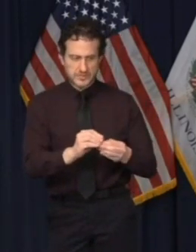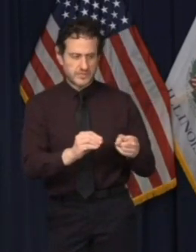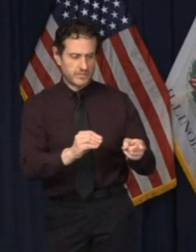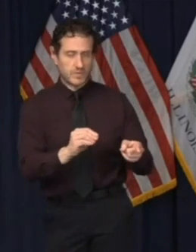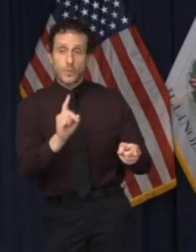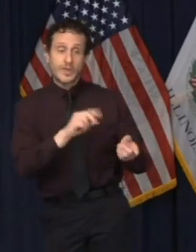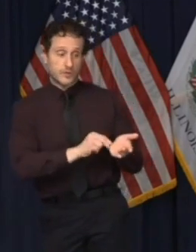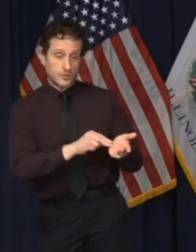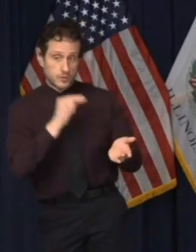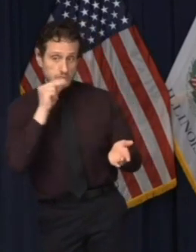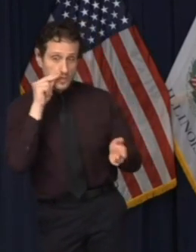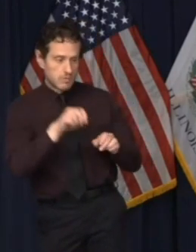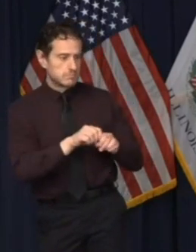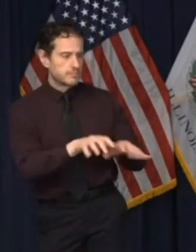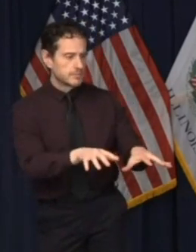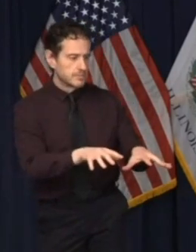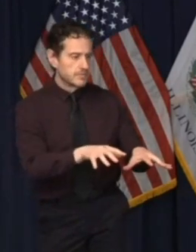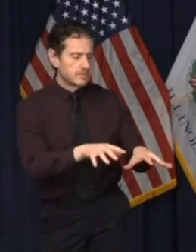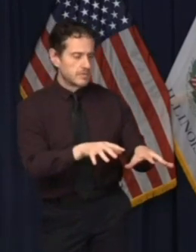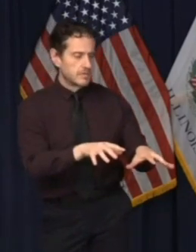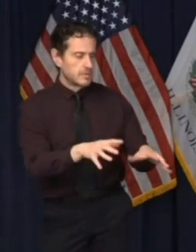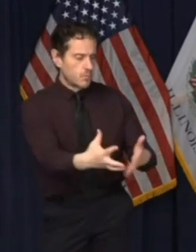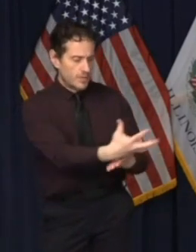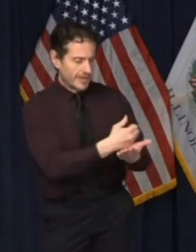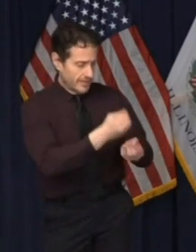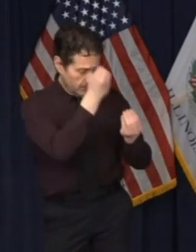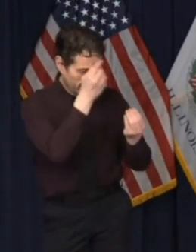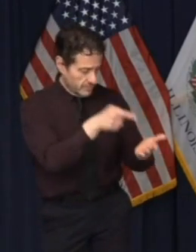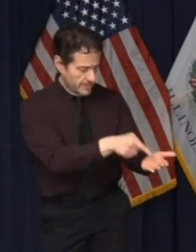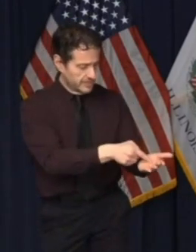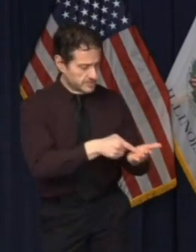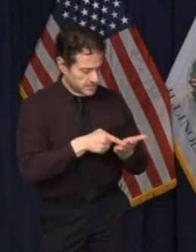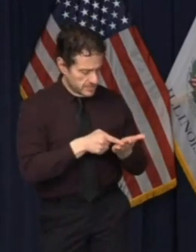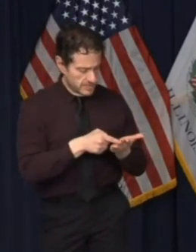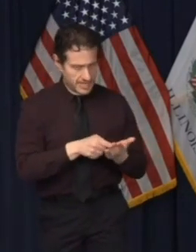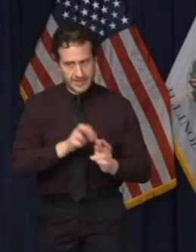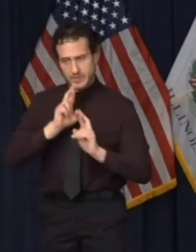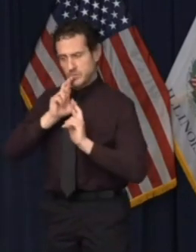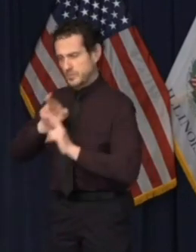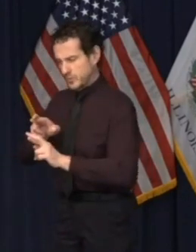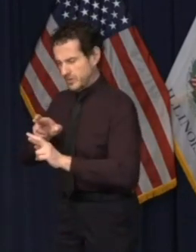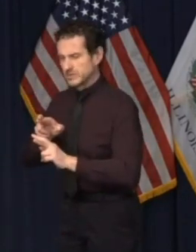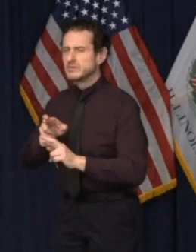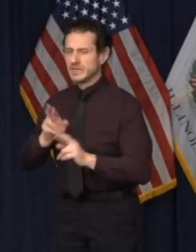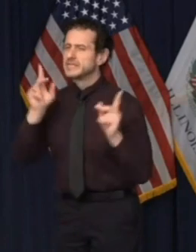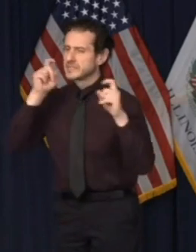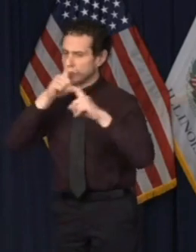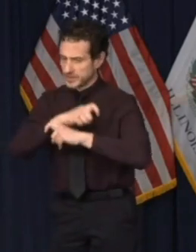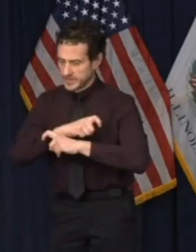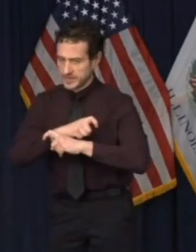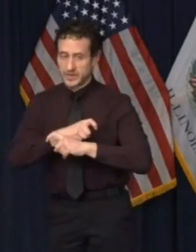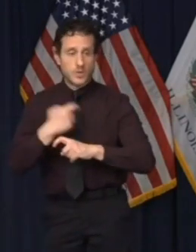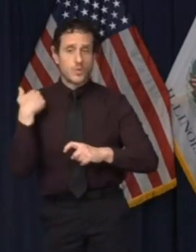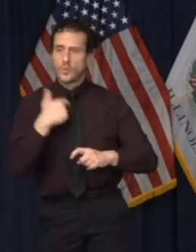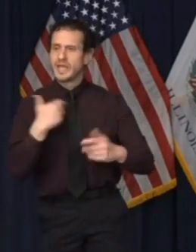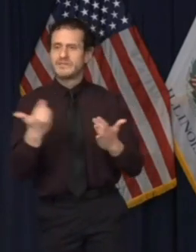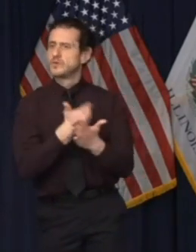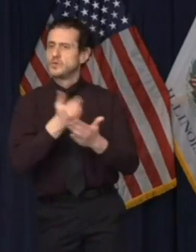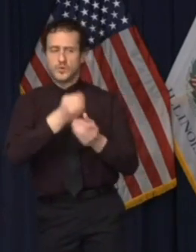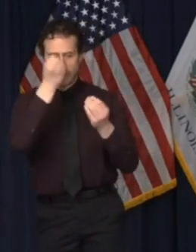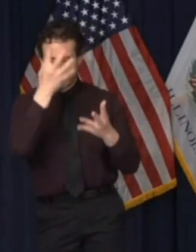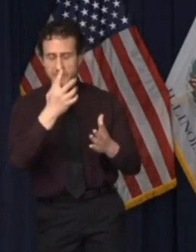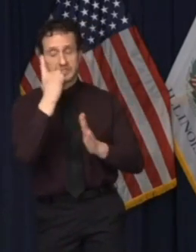outbreaks. To start, obviously, data is coming into our systems hourly. So